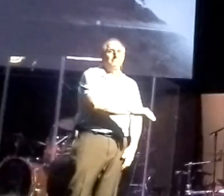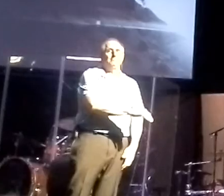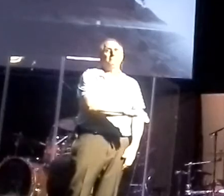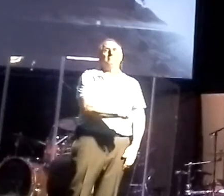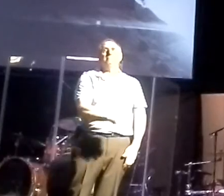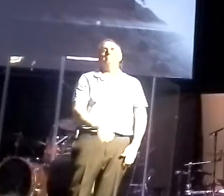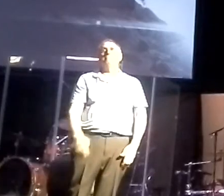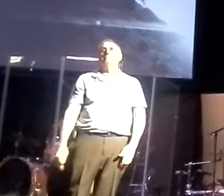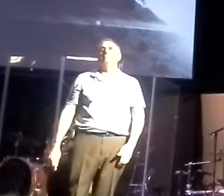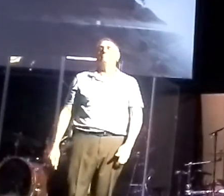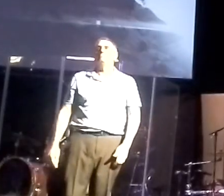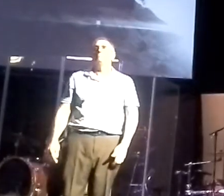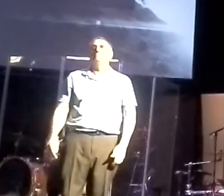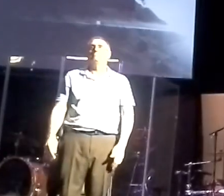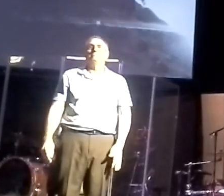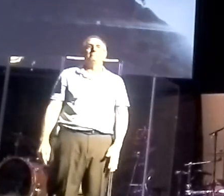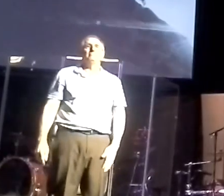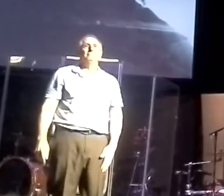calling.